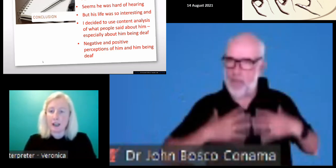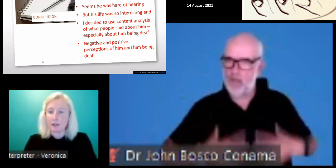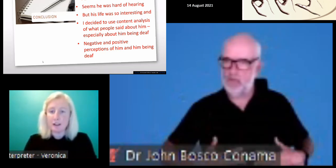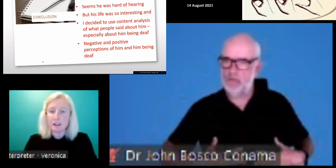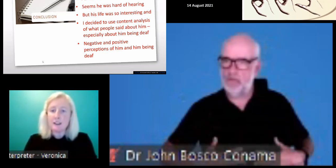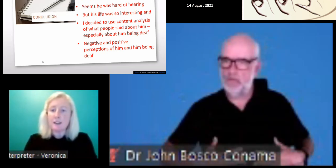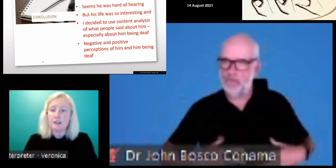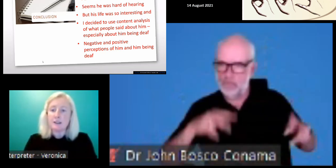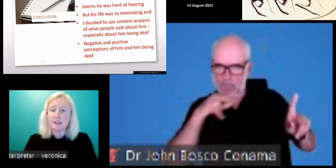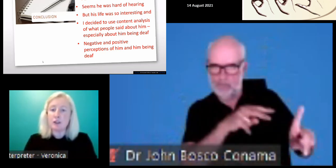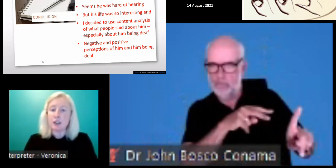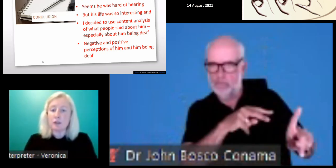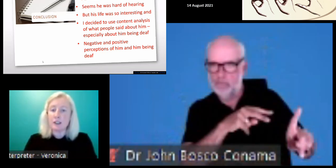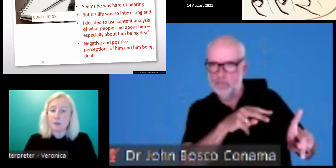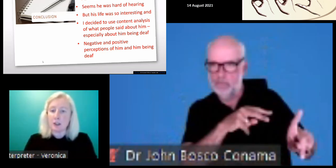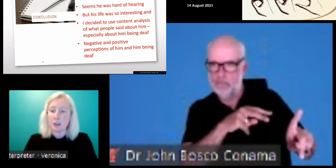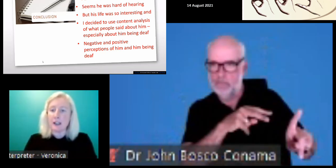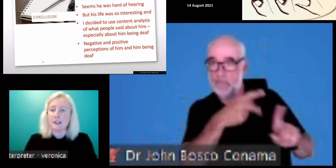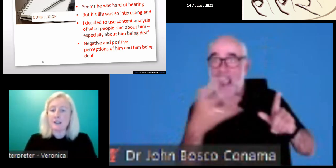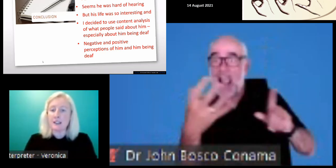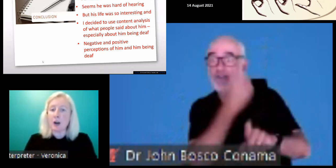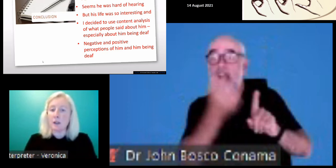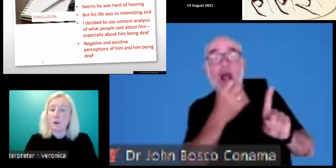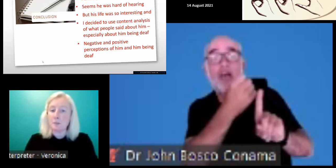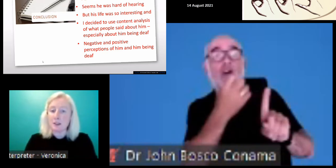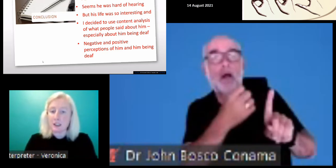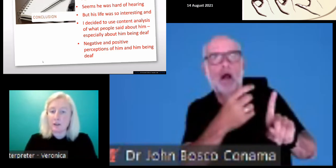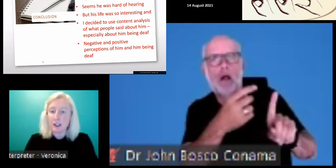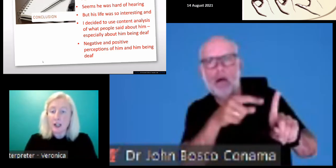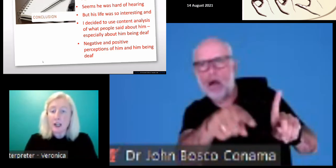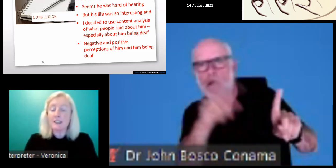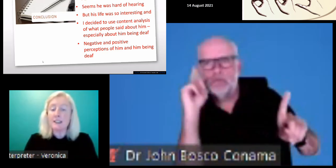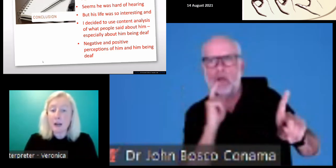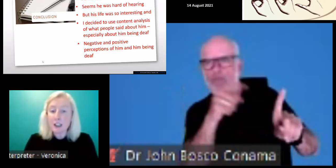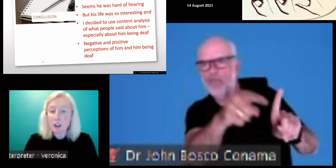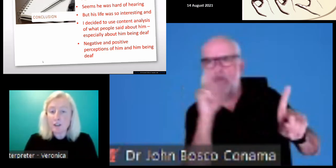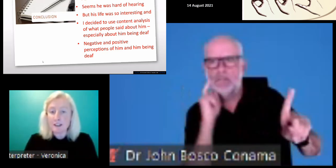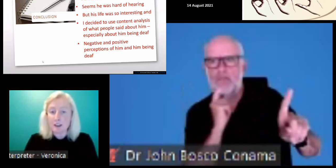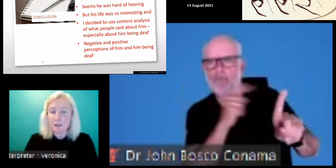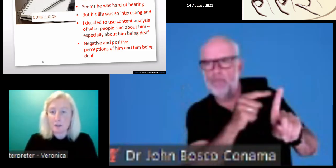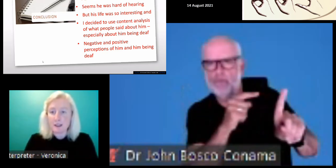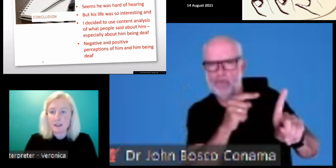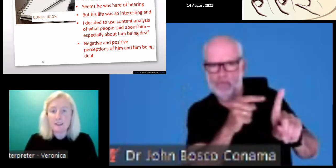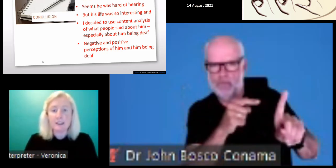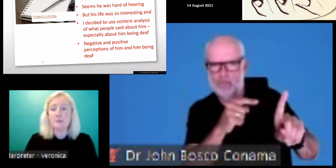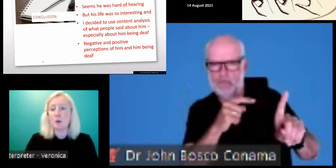have written about him and to see how he was perceived. Despite all of his achievements, they spoke to